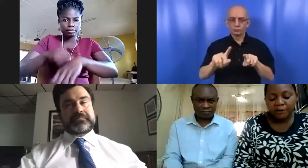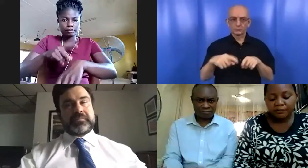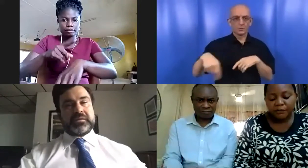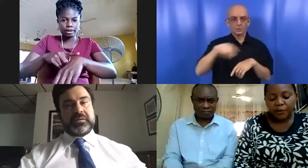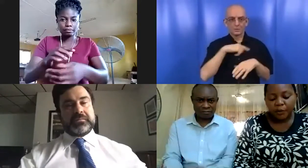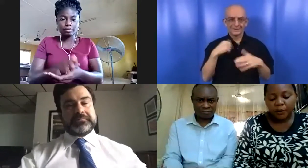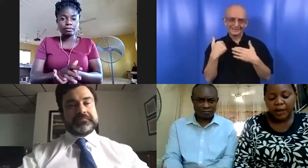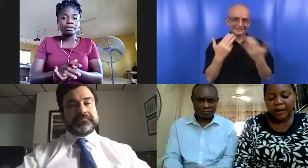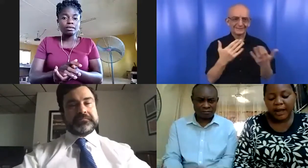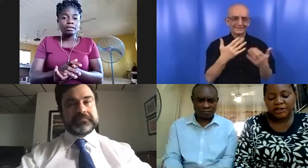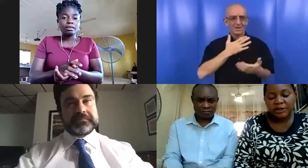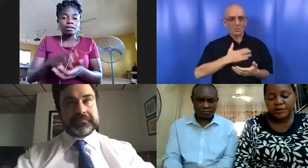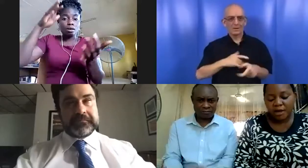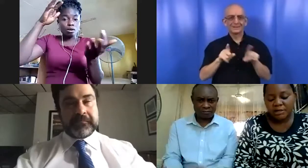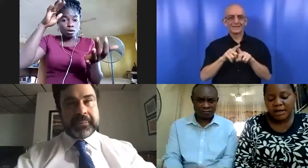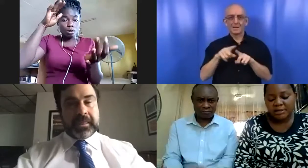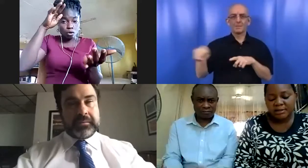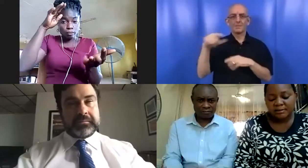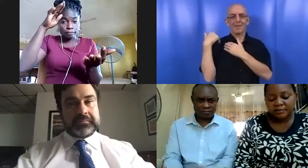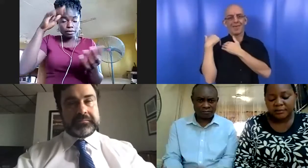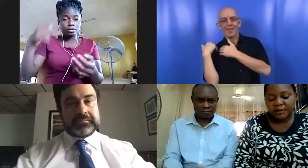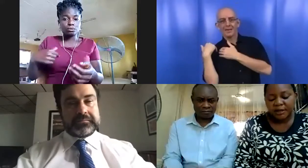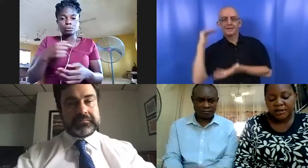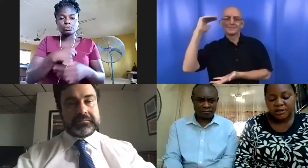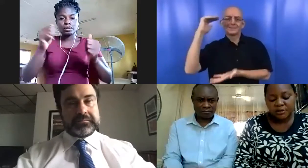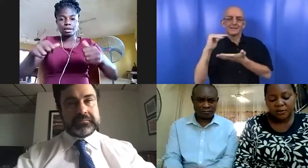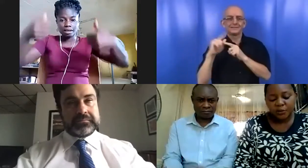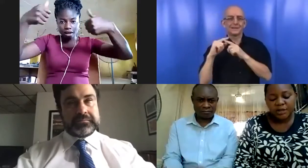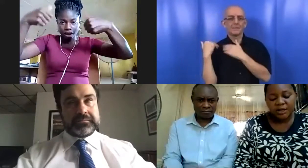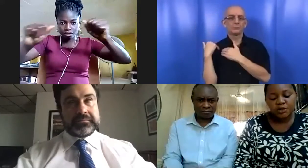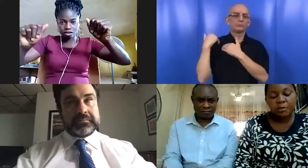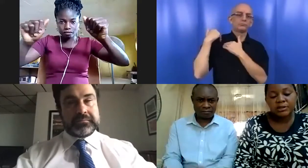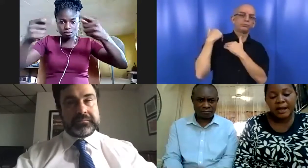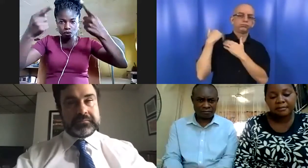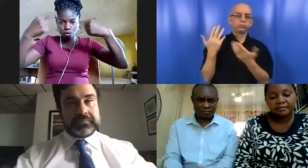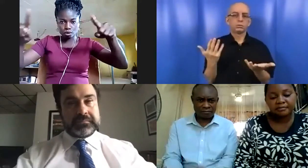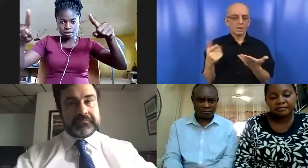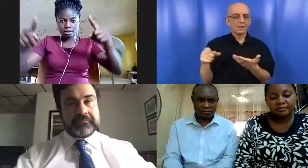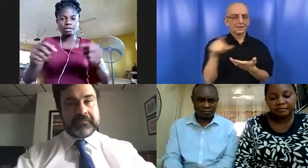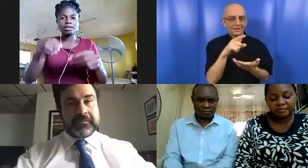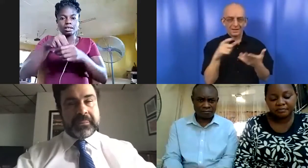Hopefully, we can achieve success in this with a little more time.